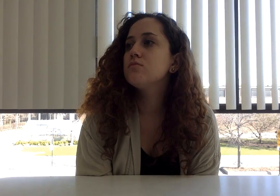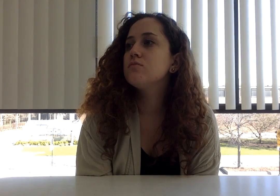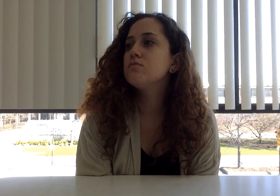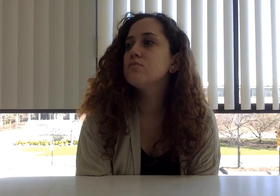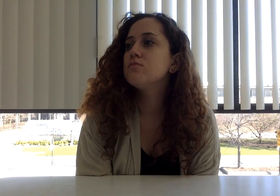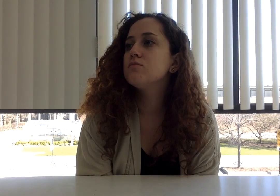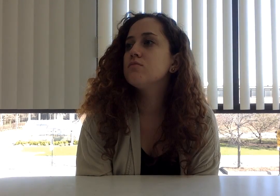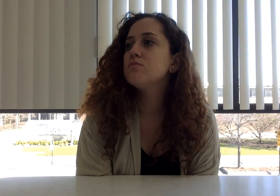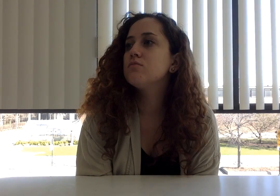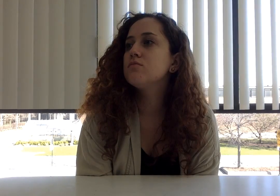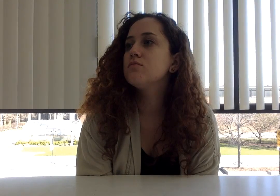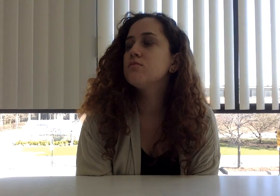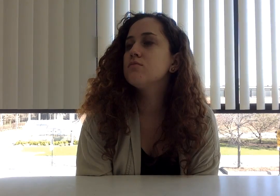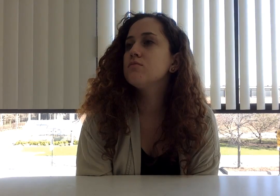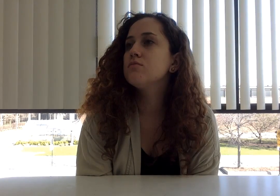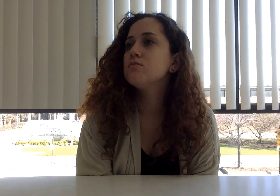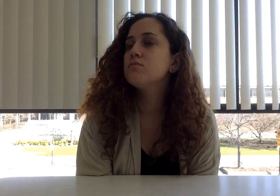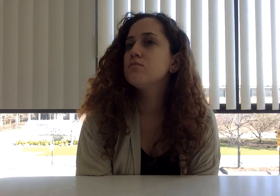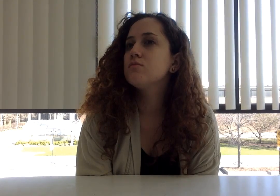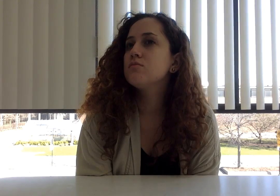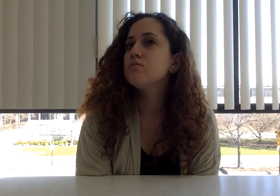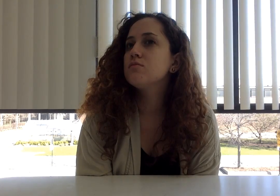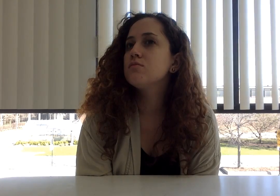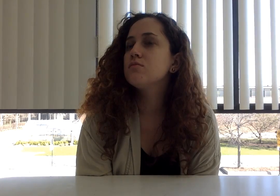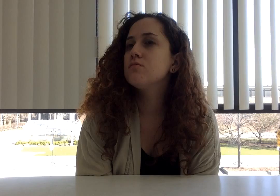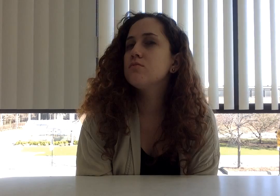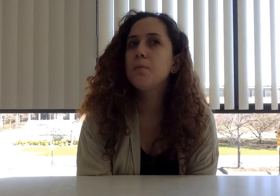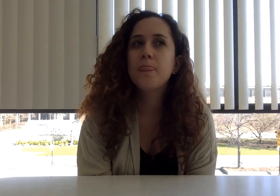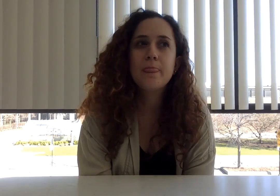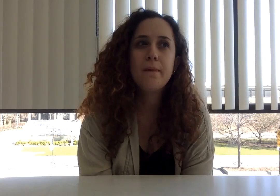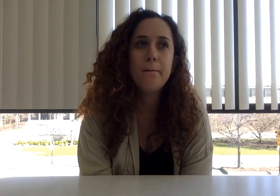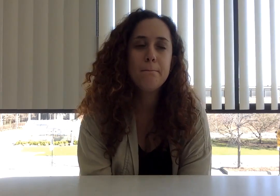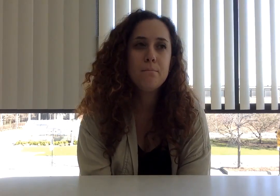this is simply y equals y.